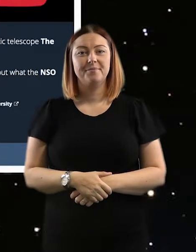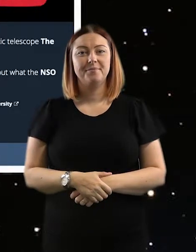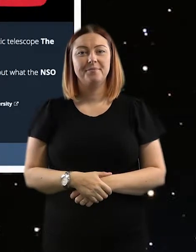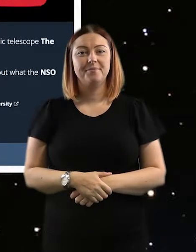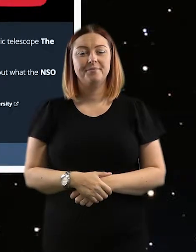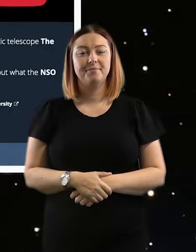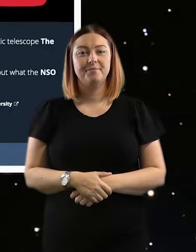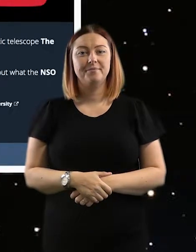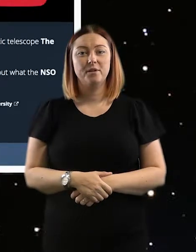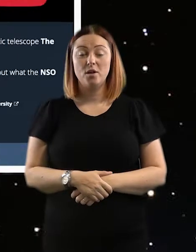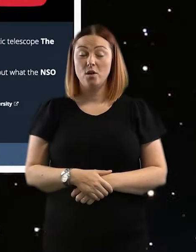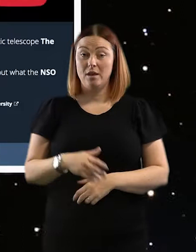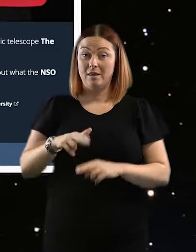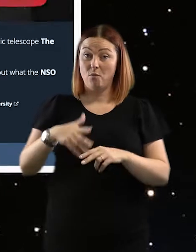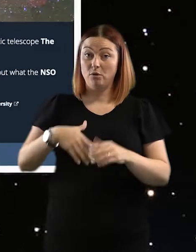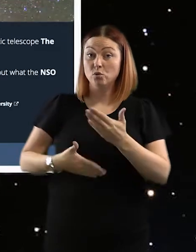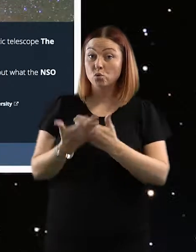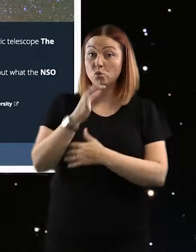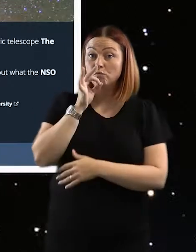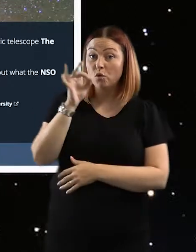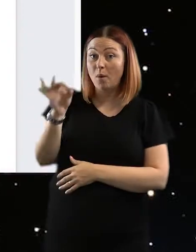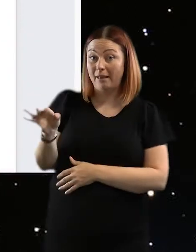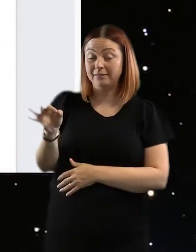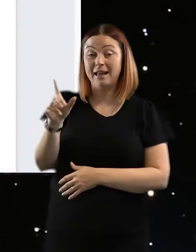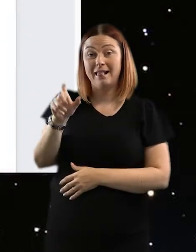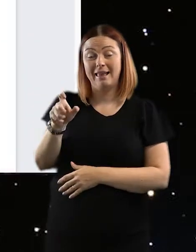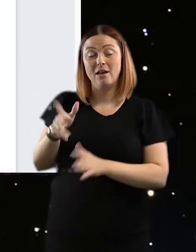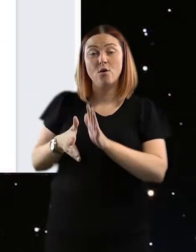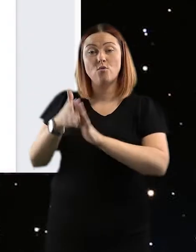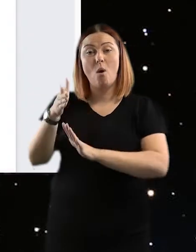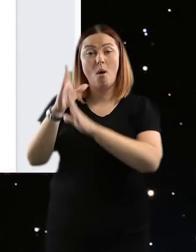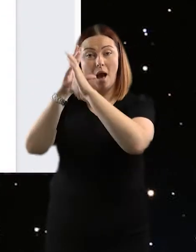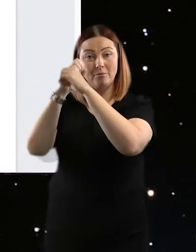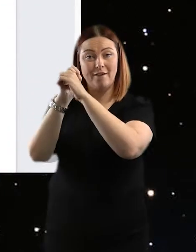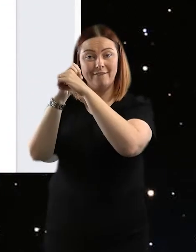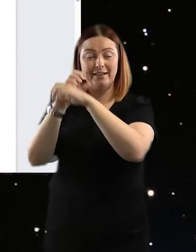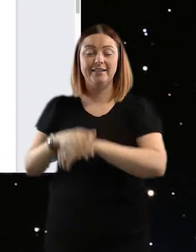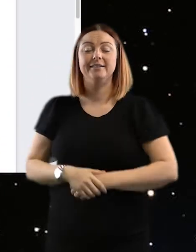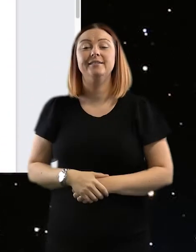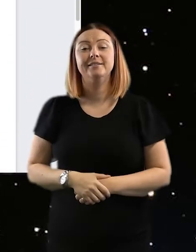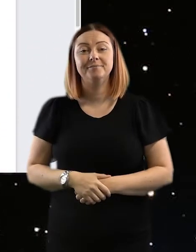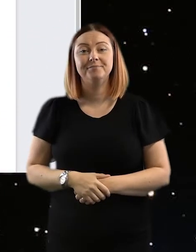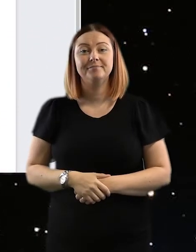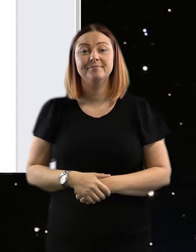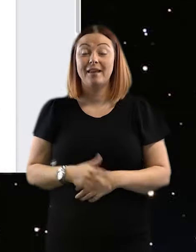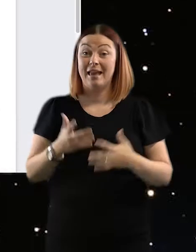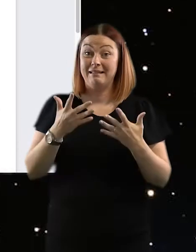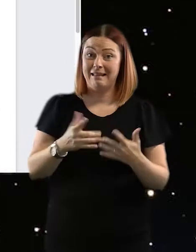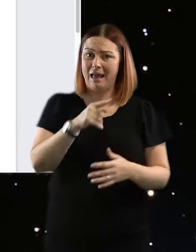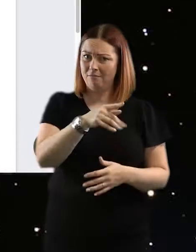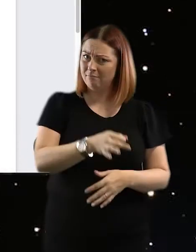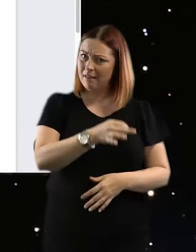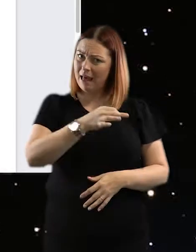In order to make a new request, however, we just simply click Go Observing. So that's what I'm going to do. And in doing so, it's now asking